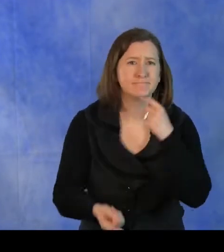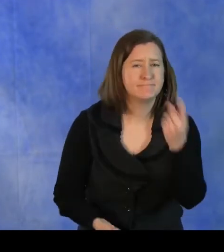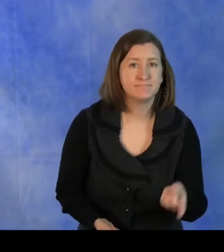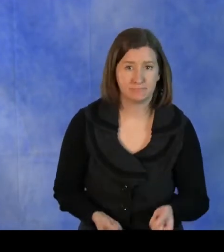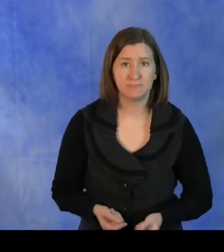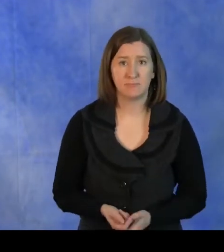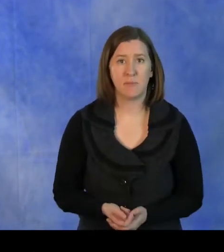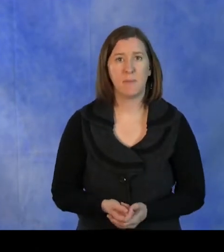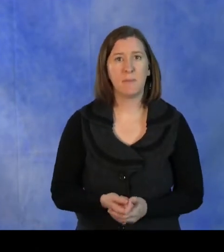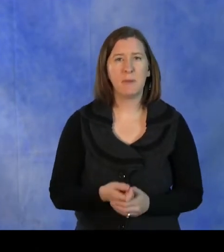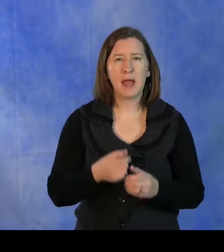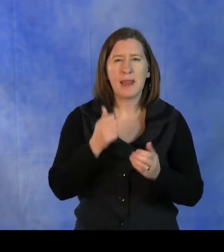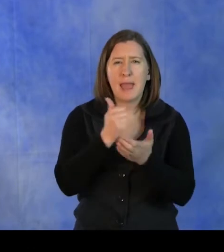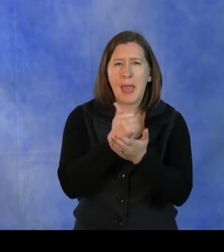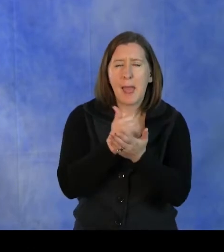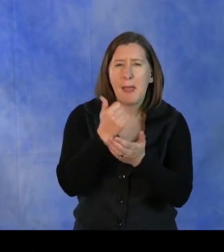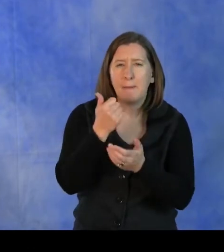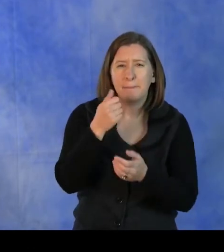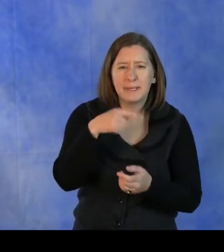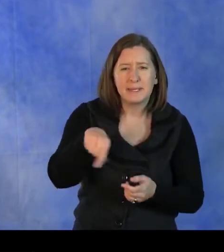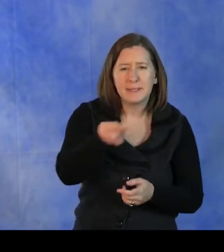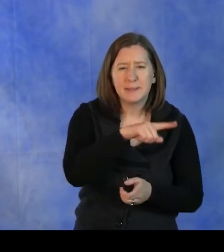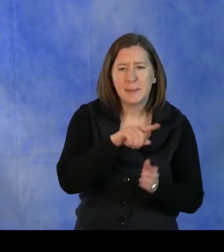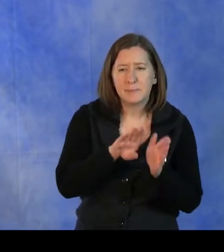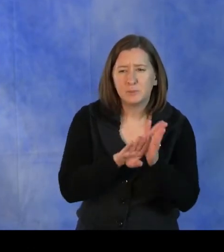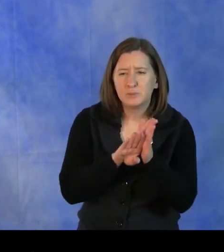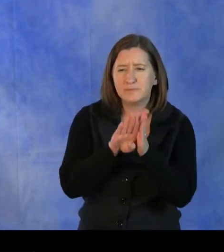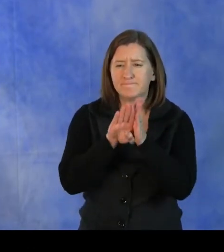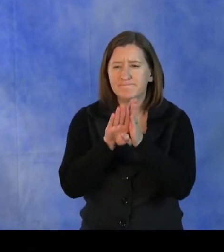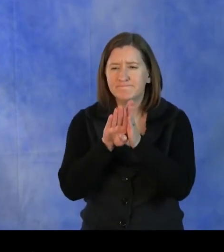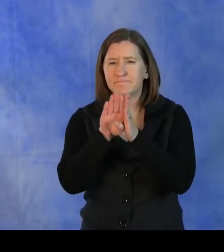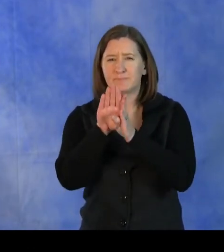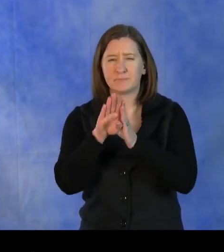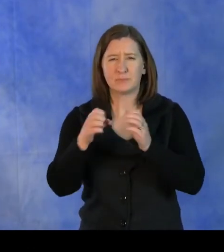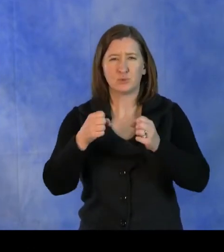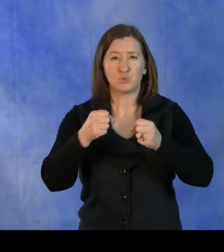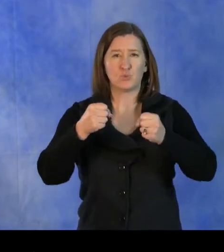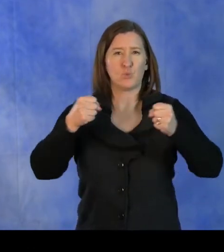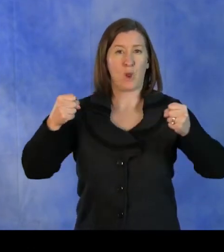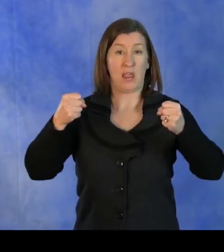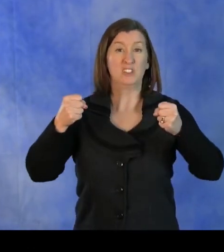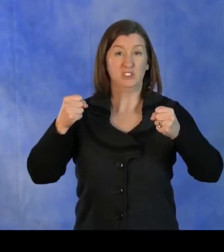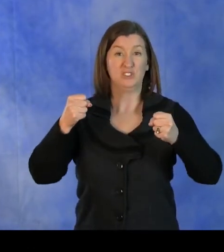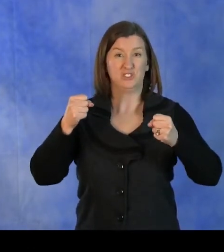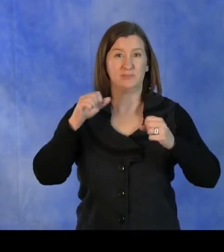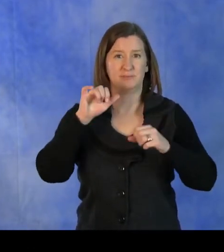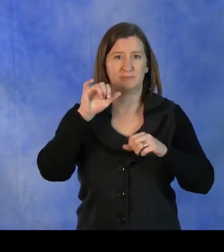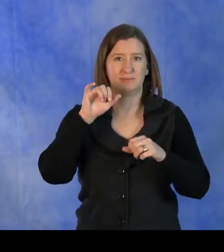not just telling them things to do. Help them develop